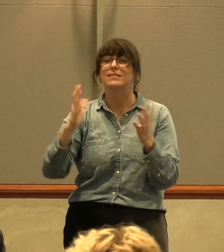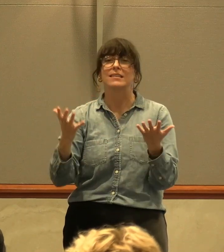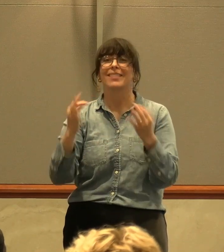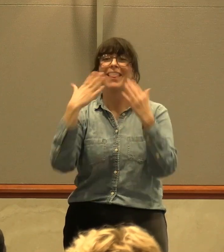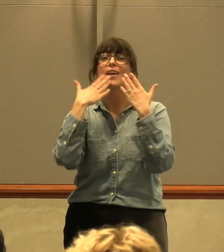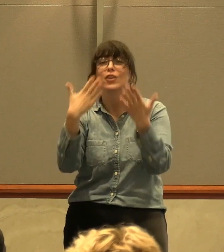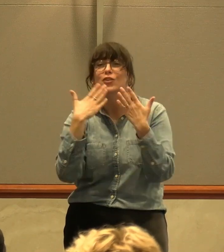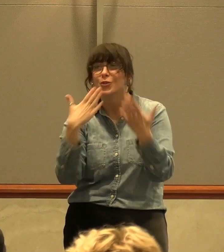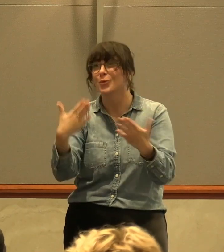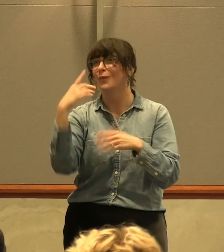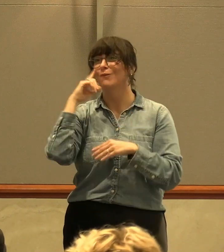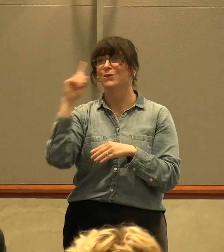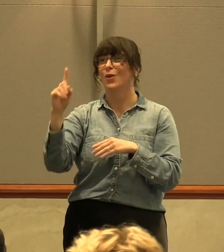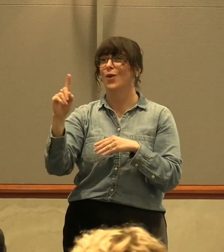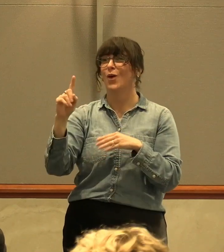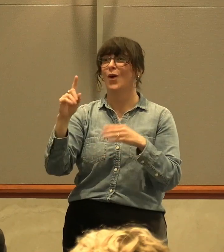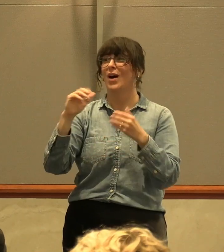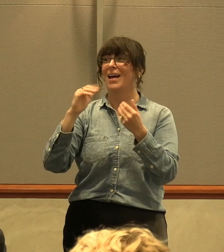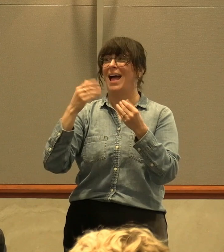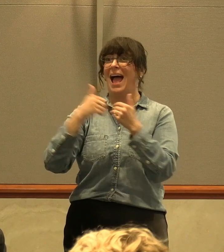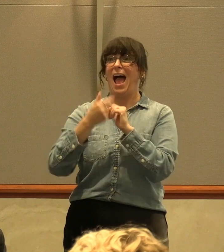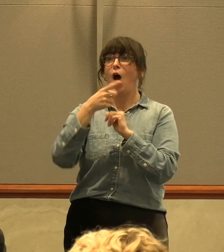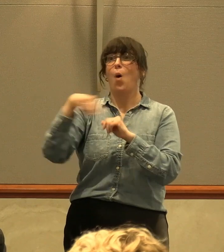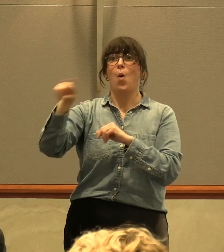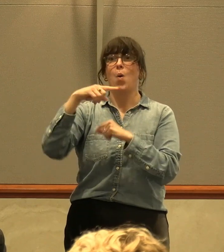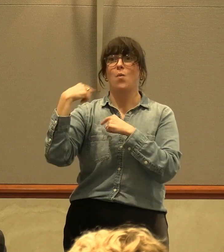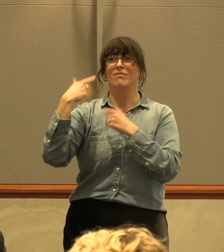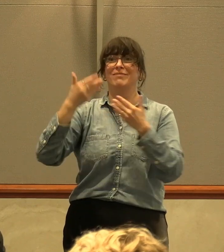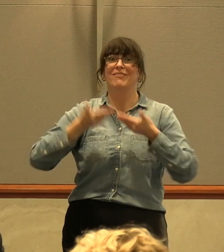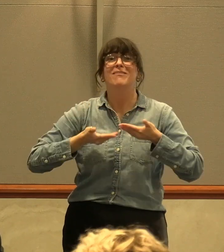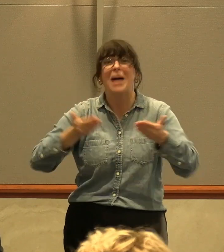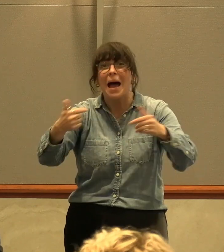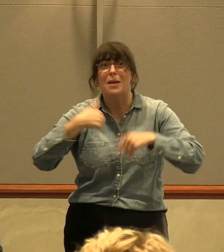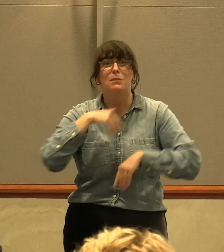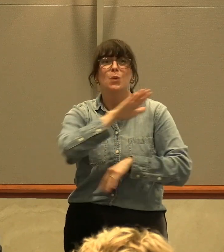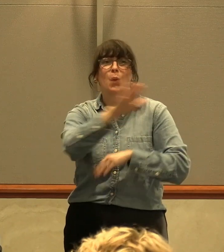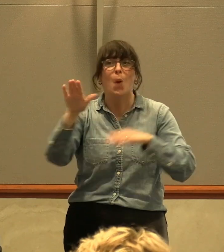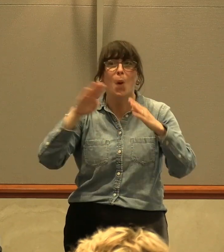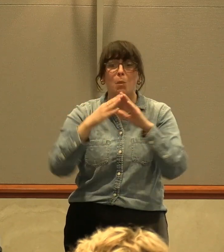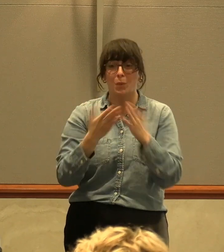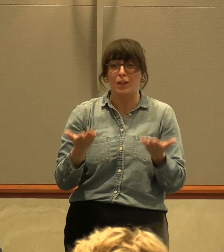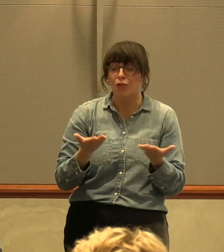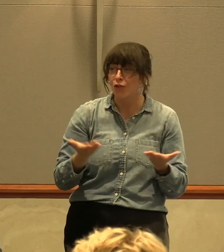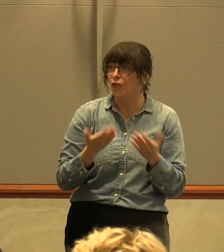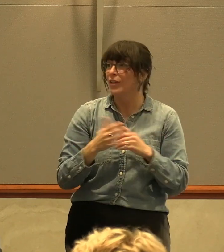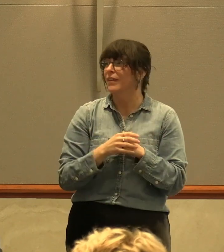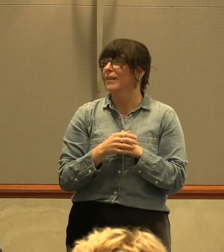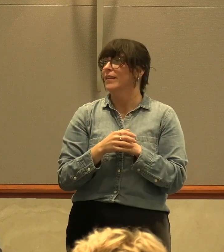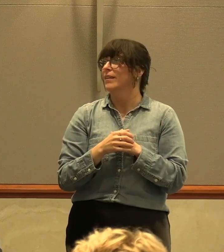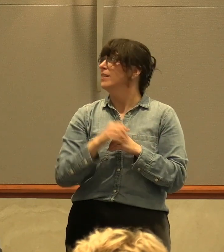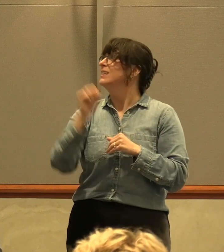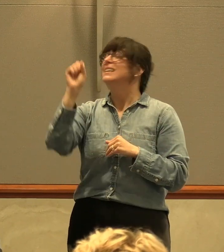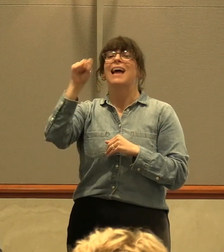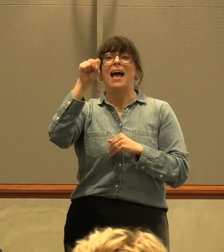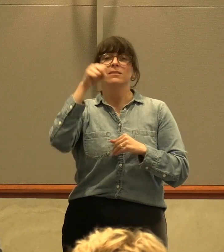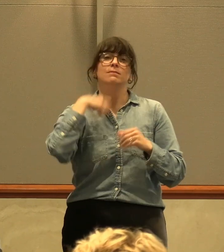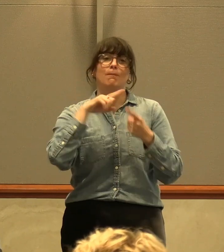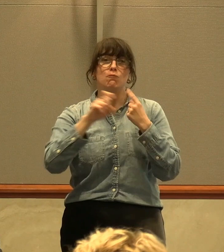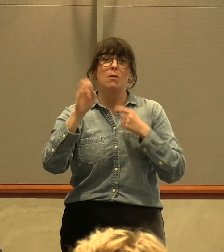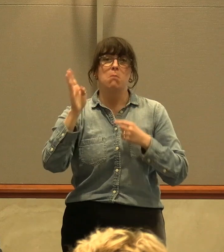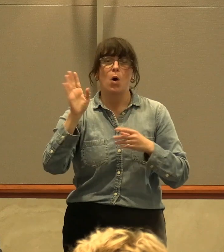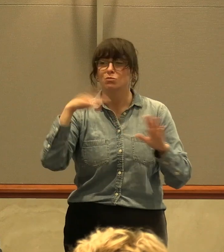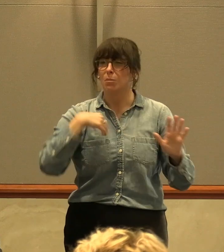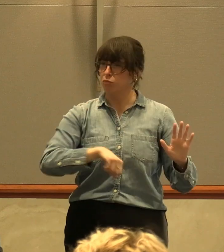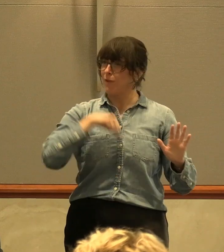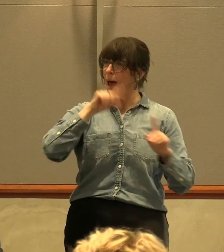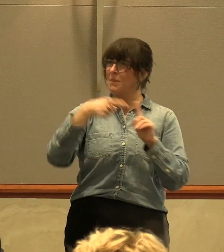JCRC, thank you for the way that you have invited me into the community here. Yes, I am from Baltimore, and I'm